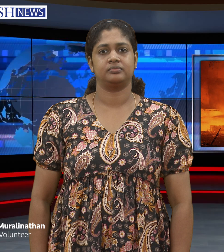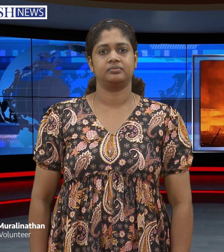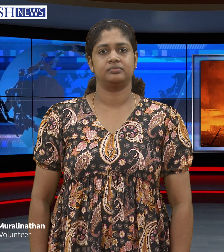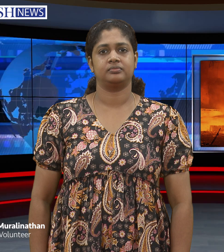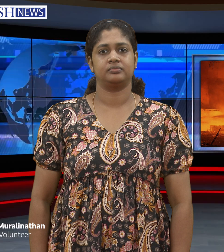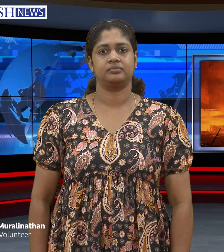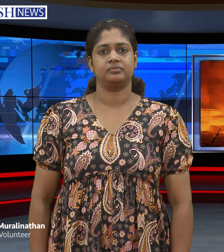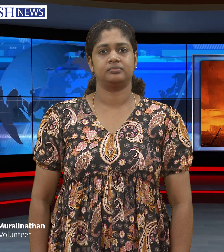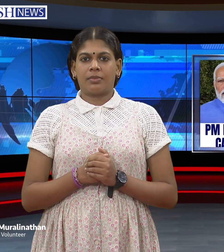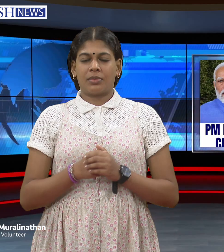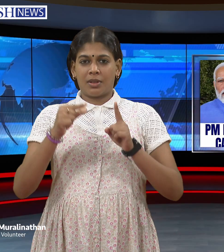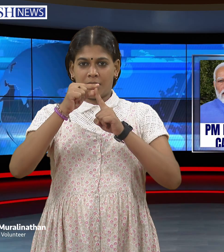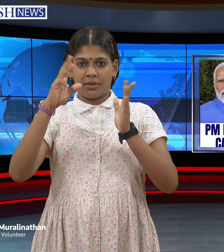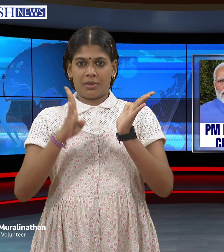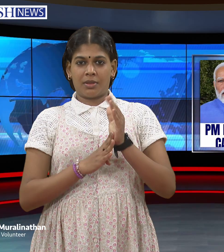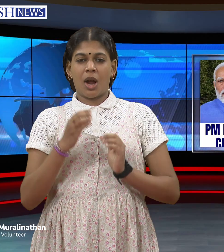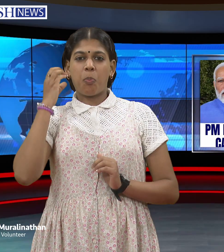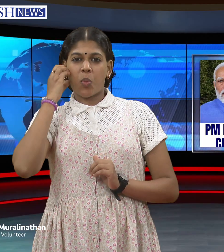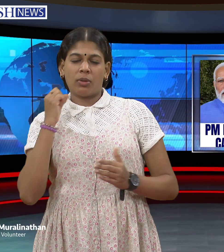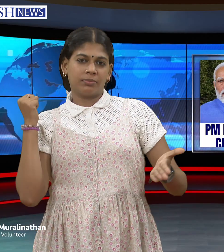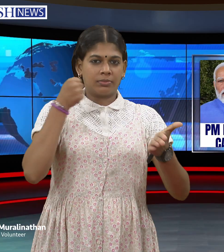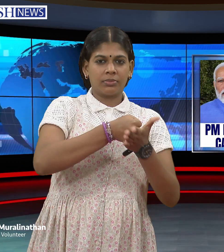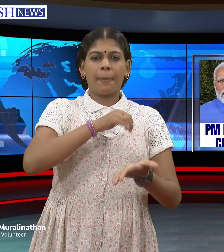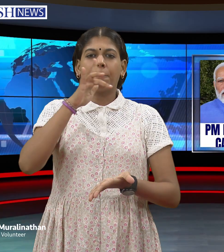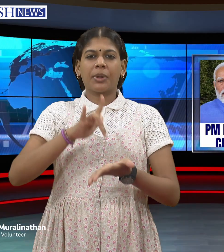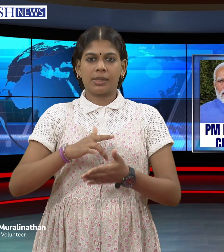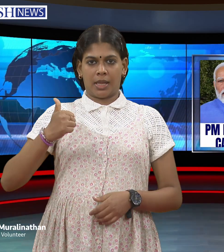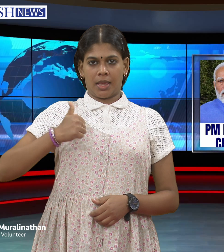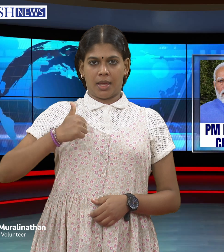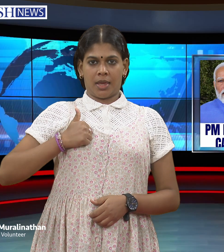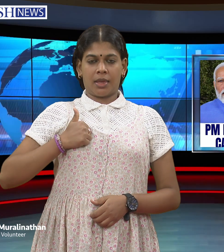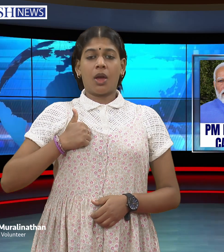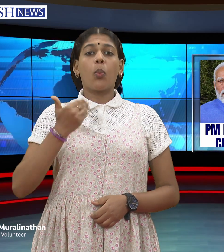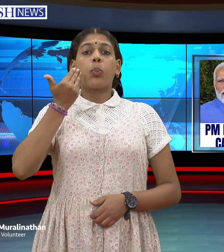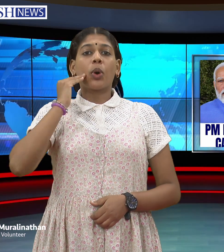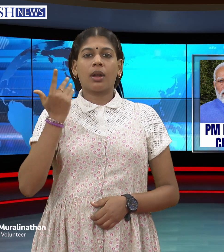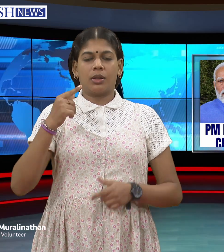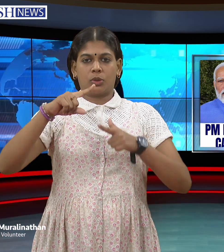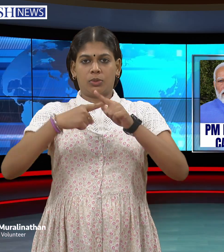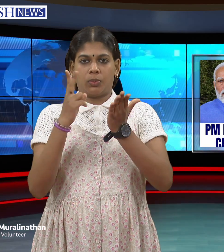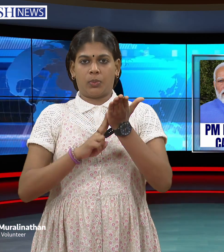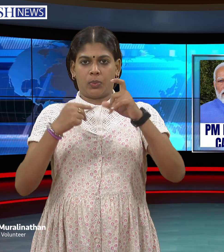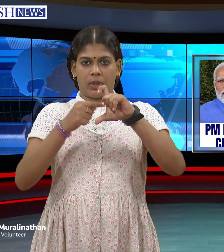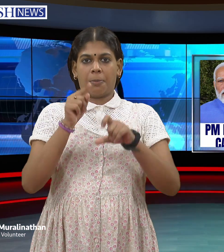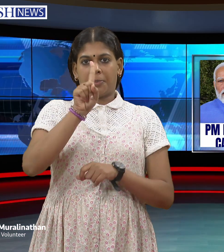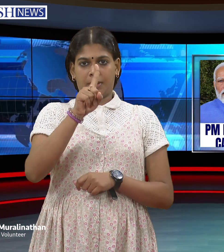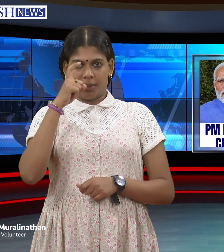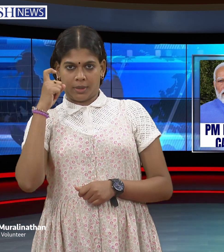to Armenia. India will highlight the priorities of the Global South at the G7 summit in Canada, said Prime